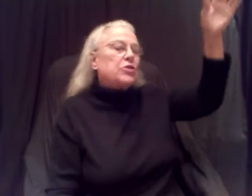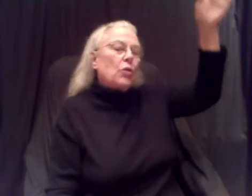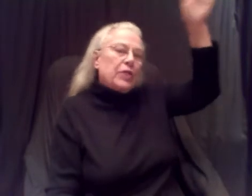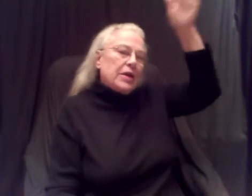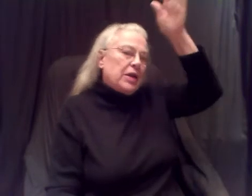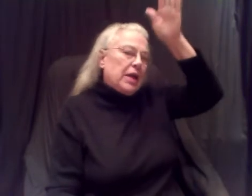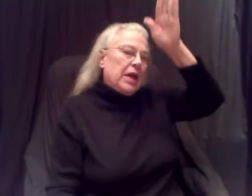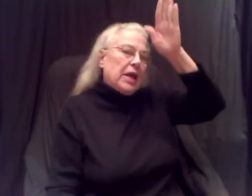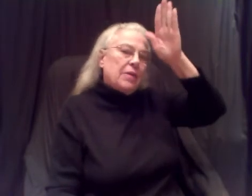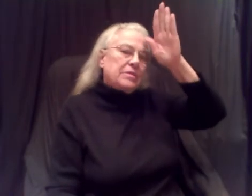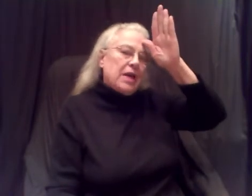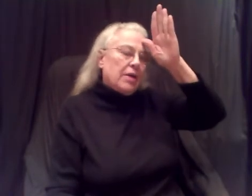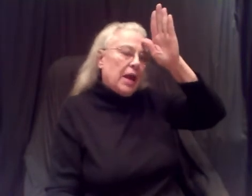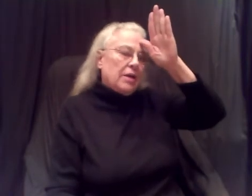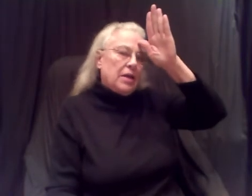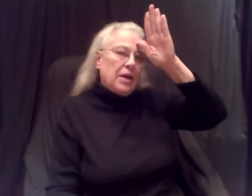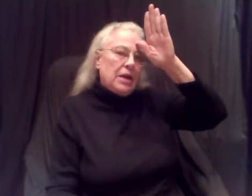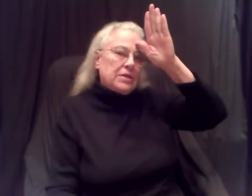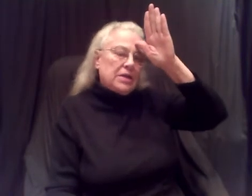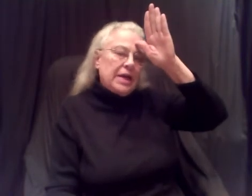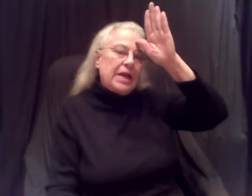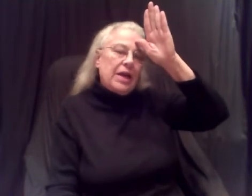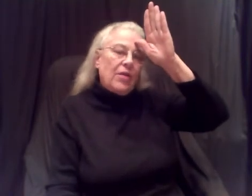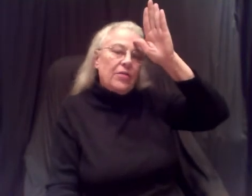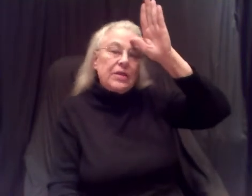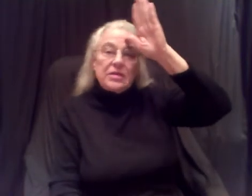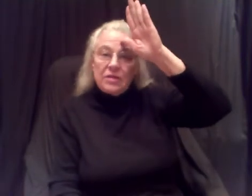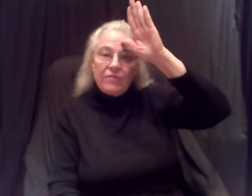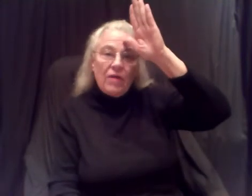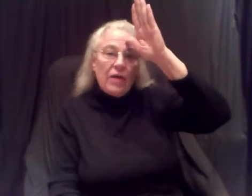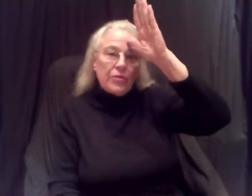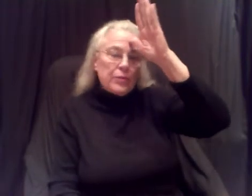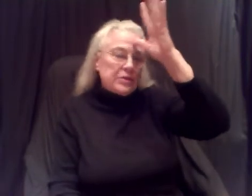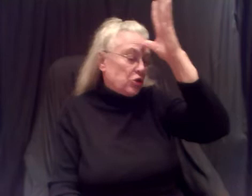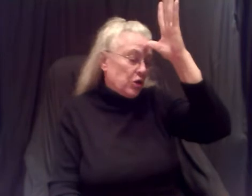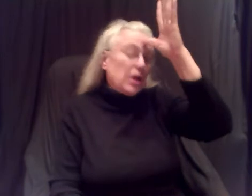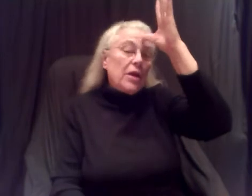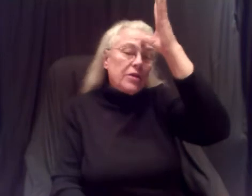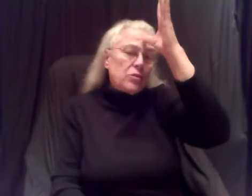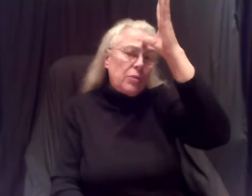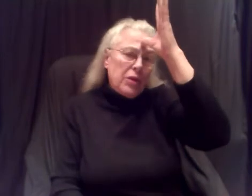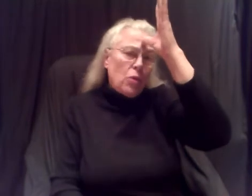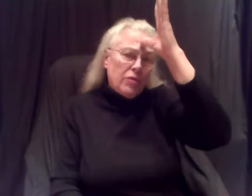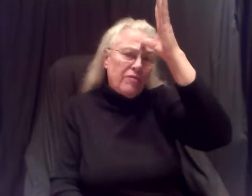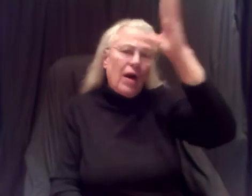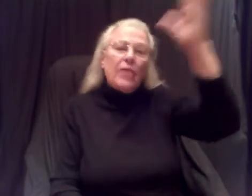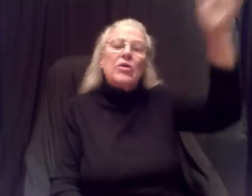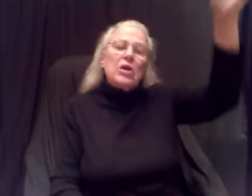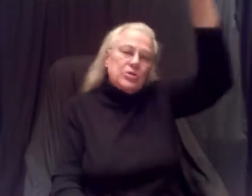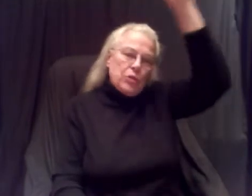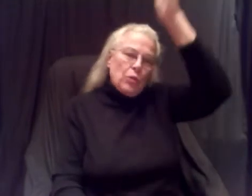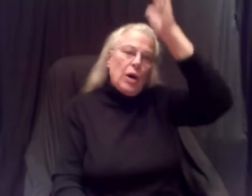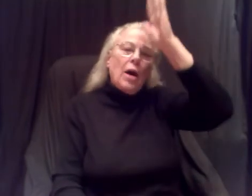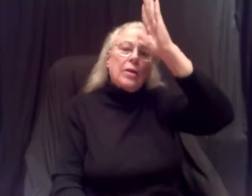then he comes down and it's landing in, this is the Father position. This would be the word Father. So God being